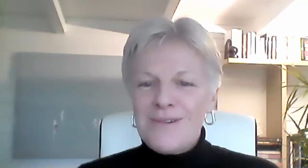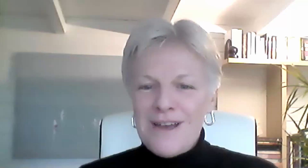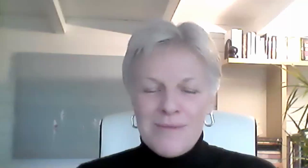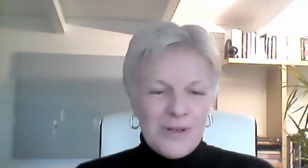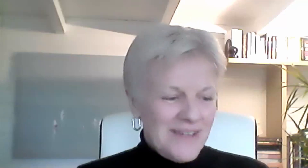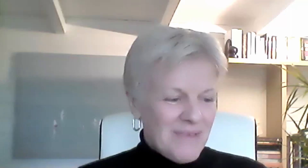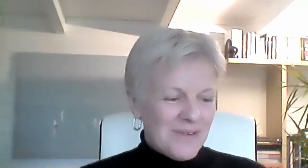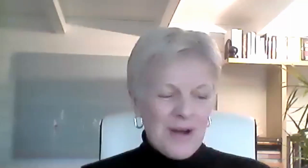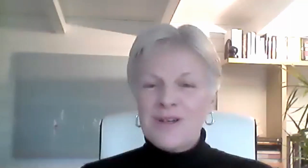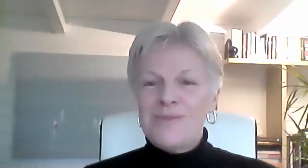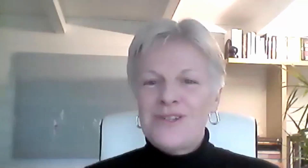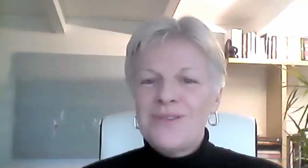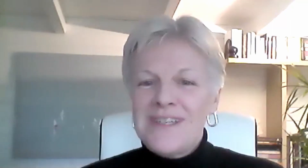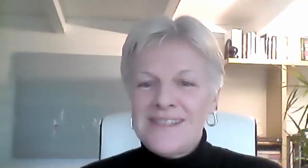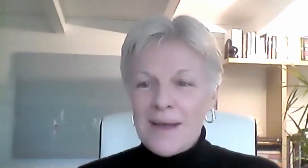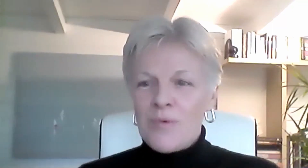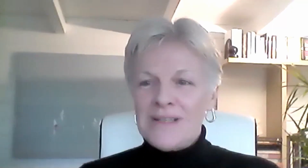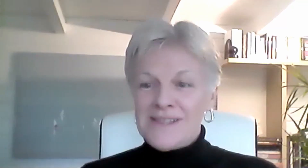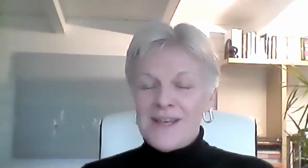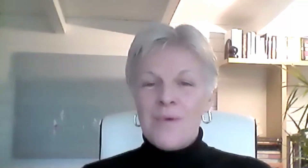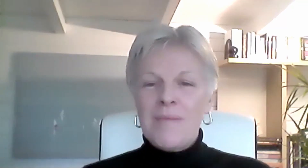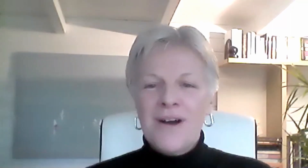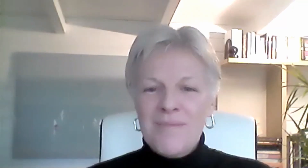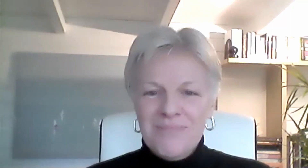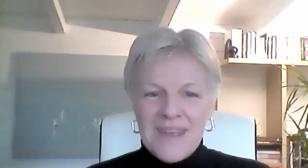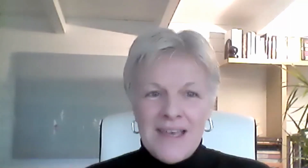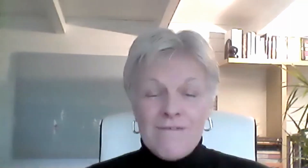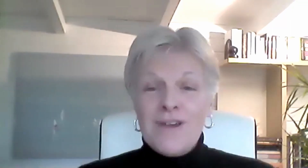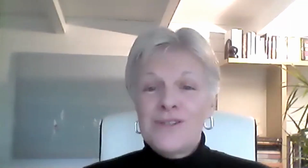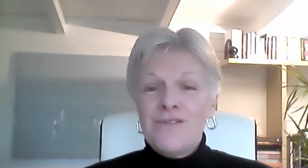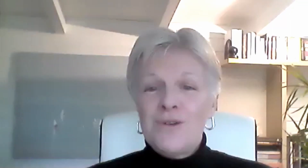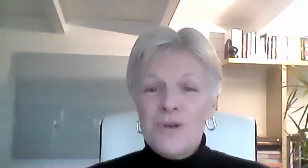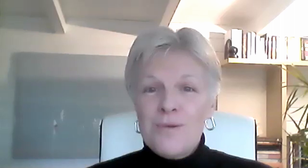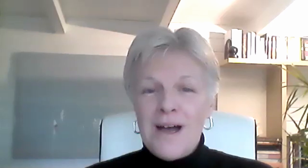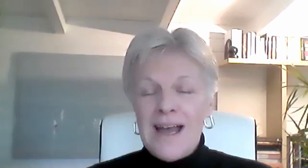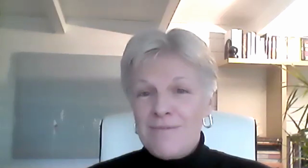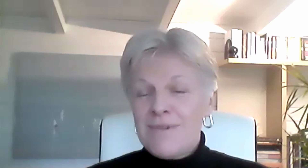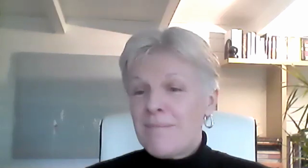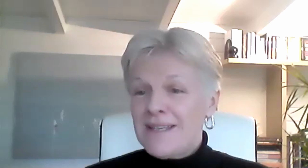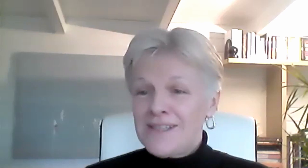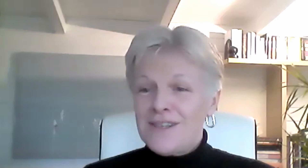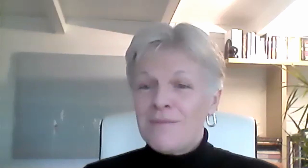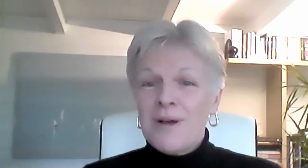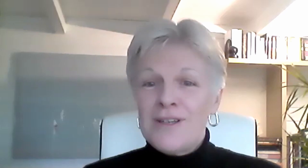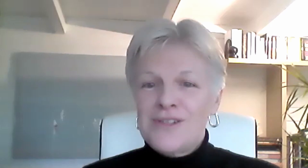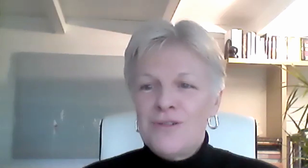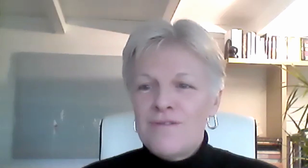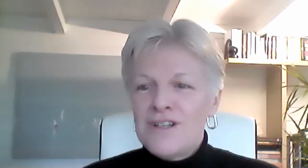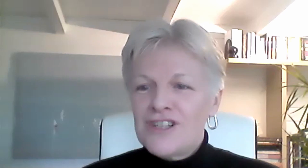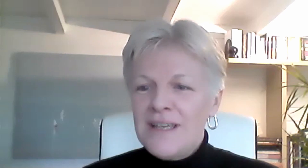Hello everybody and welcome to the Snap Wednesday webinar. For those of you who I haven't yet met either in person or virtually,